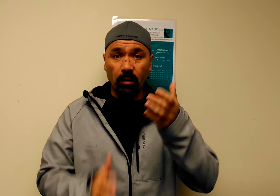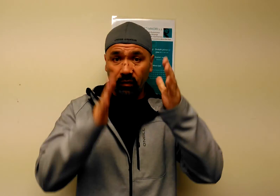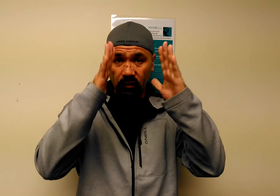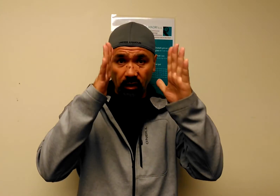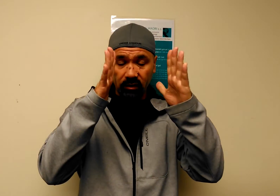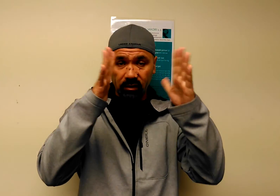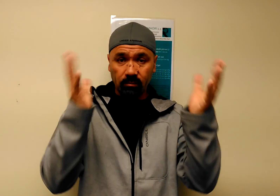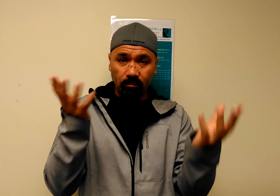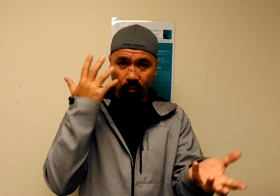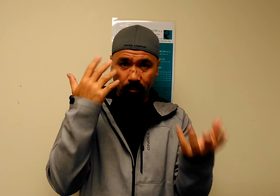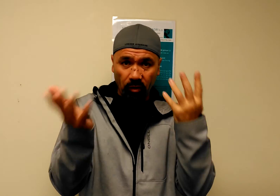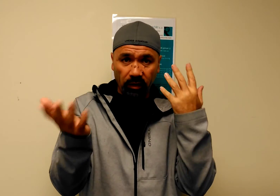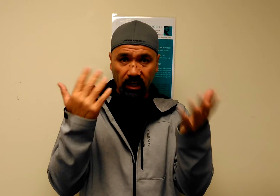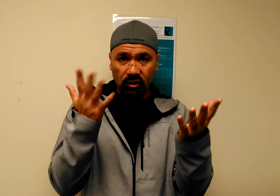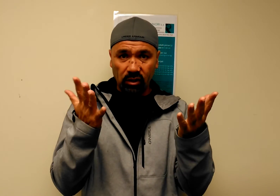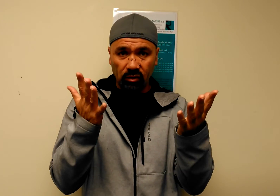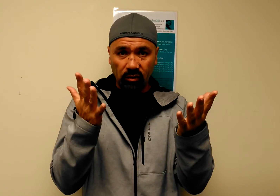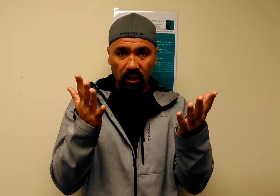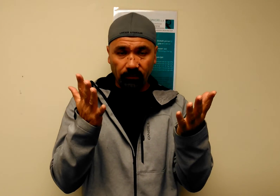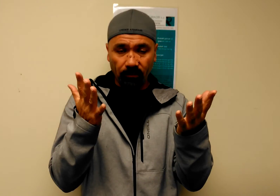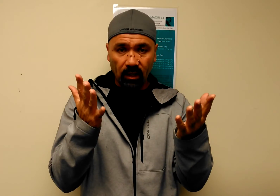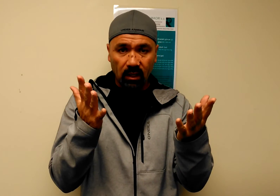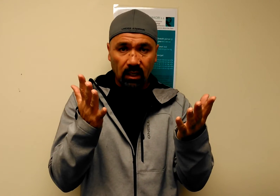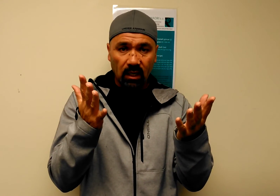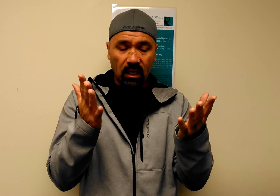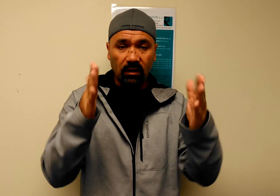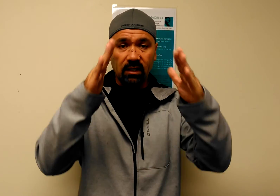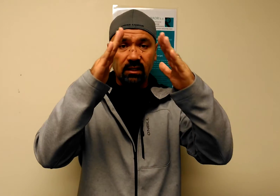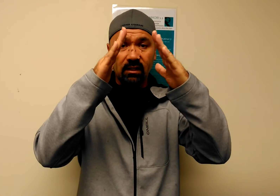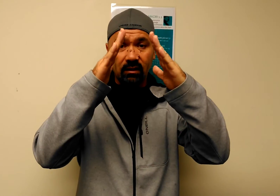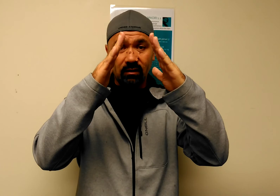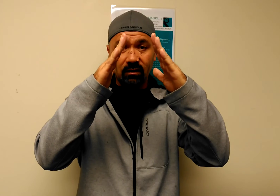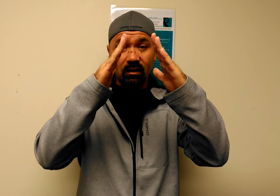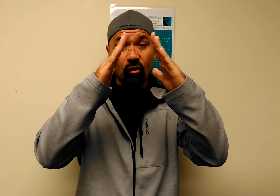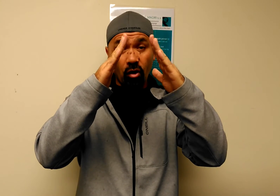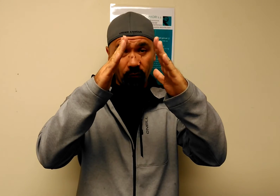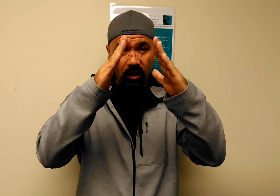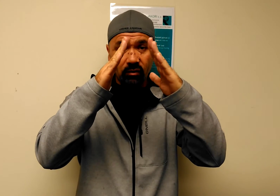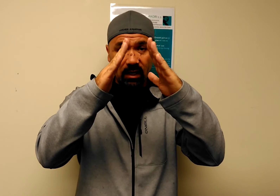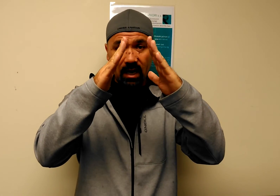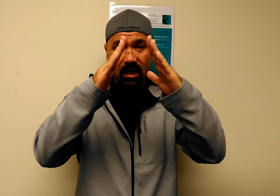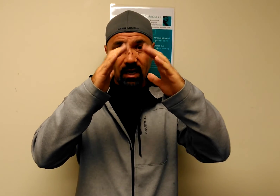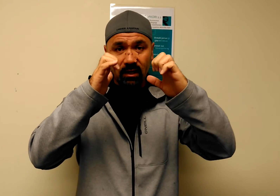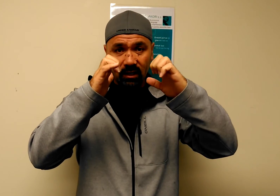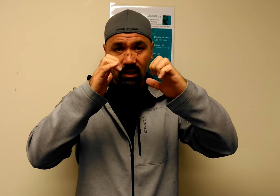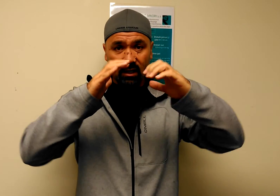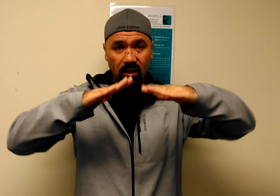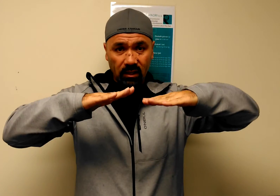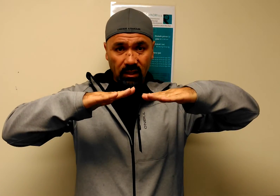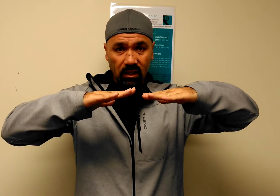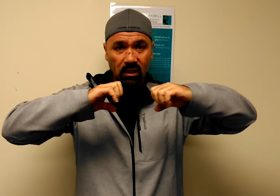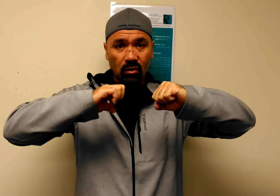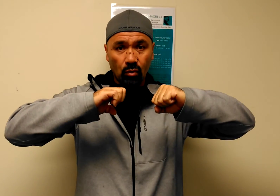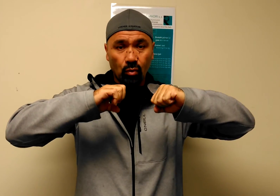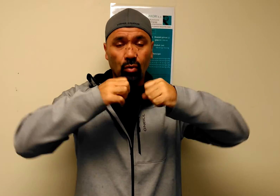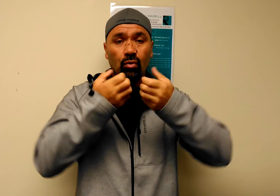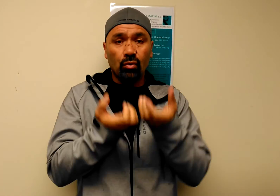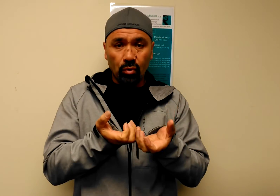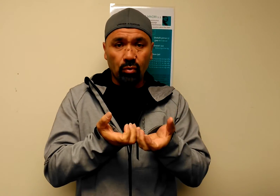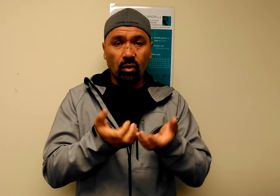Both sides, with both hands you can do that. There's the long vowels, a, e, I, o, u, or